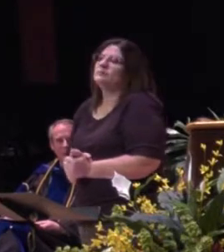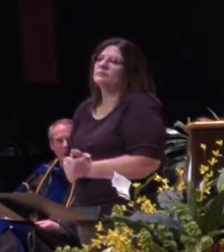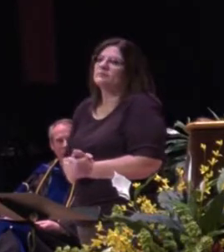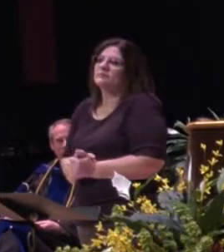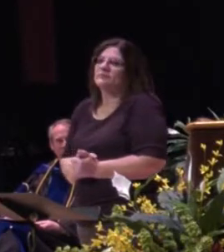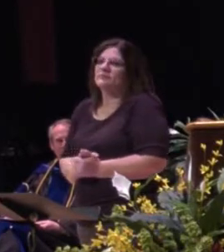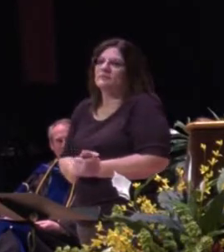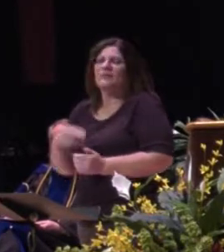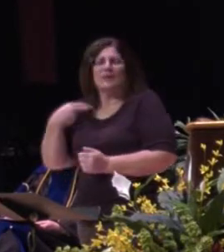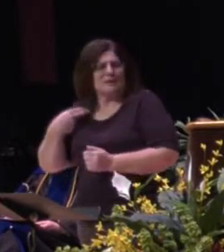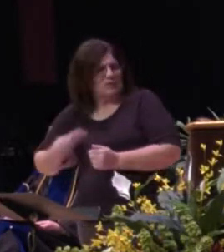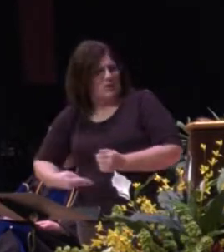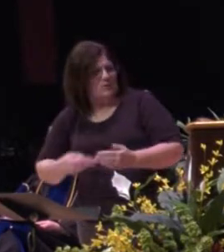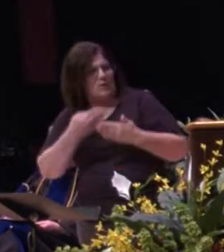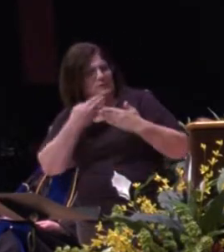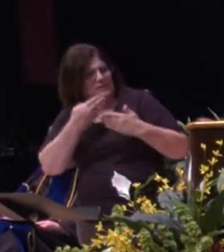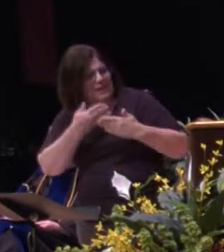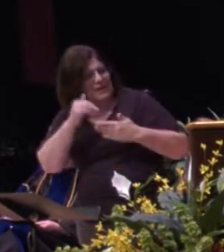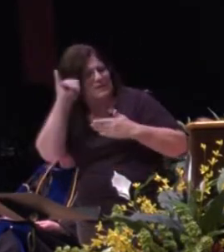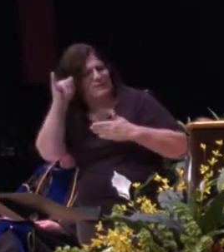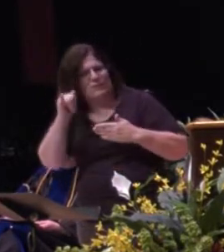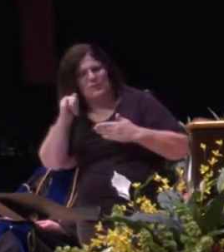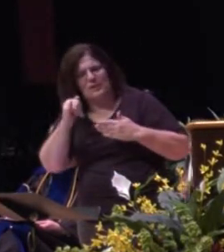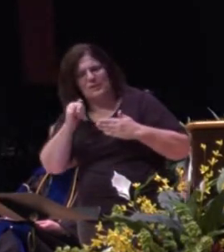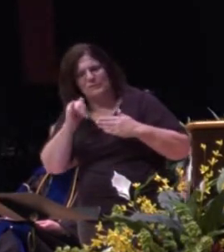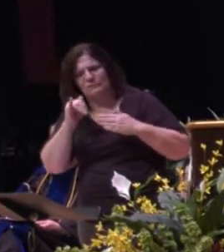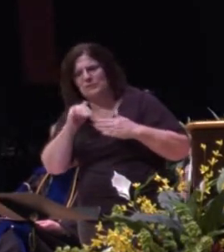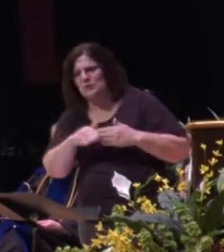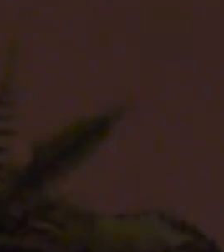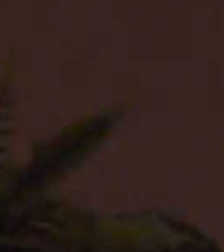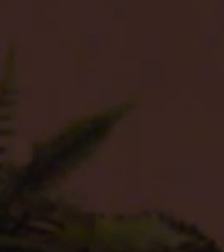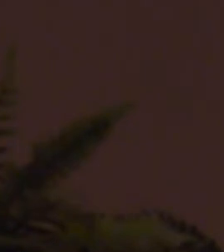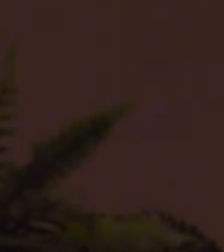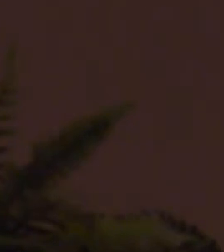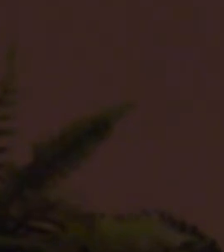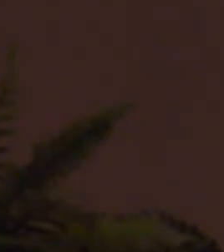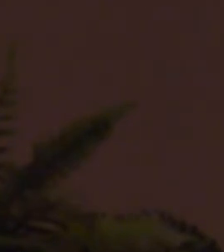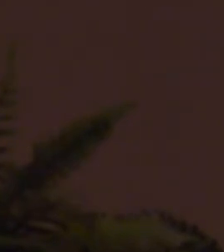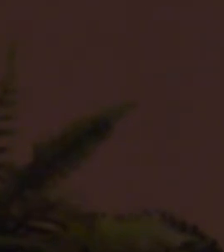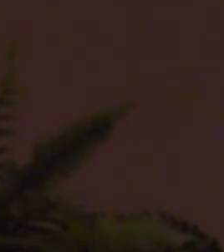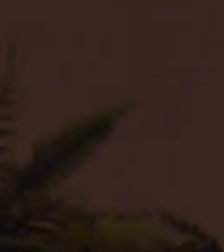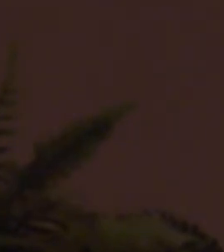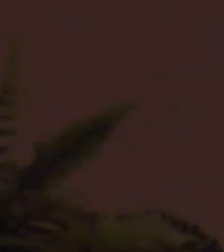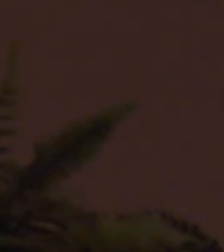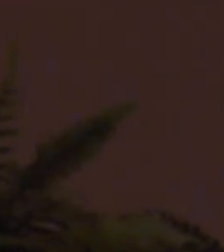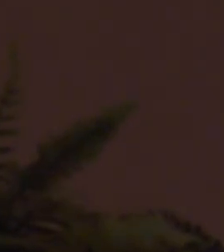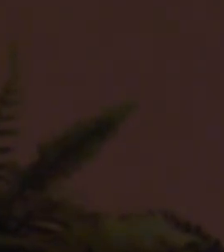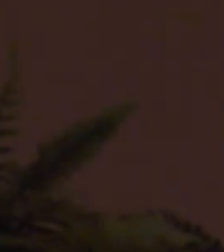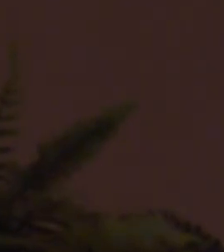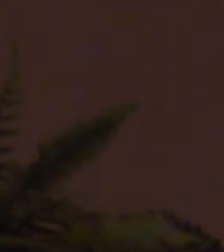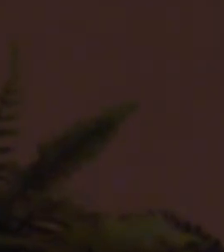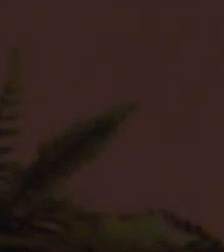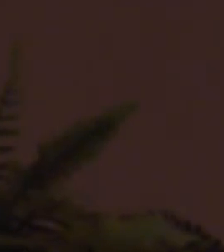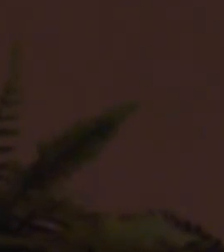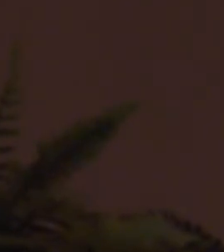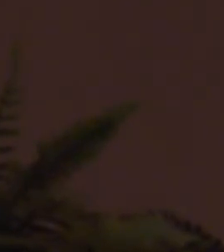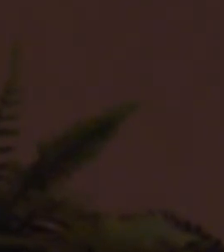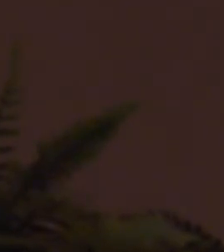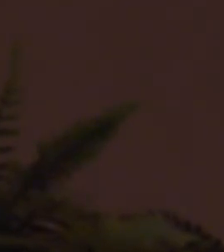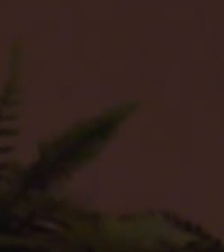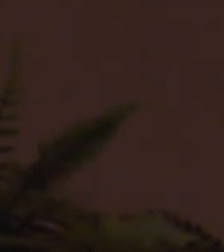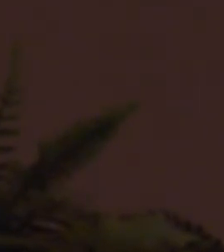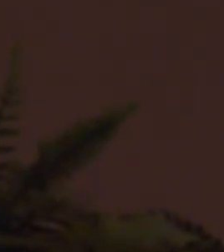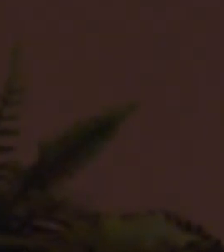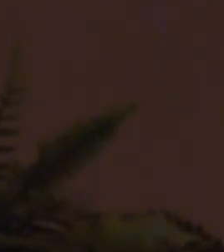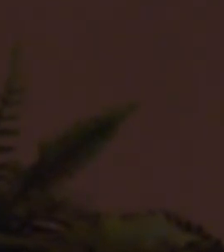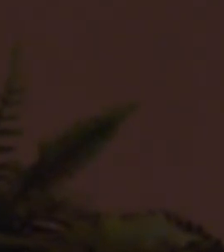Dr. Hawkins, thank you for your gracious introduction. For the past half century, your own leadership in higher education is second to